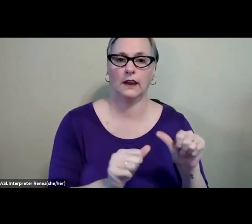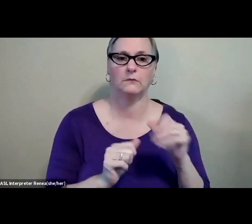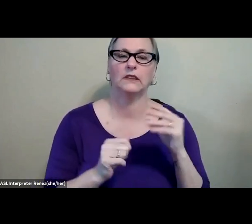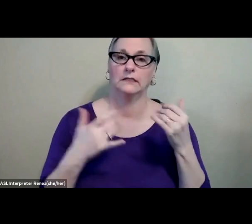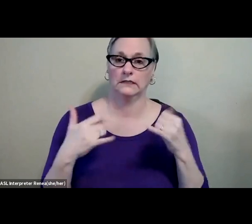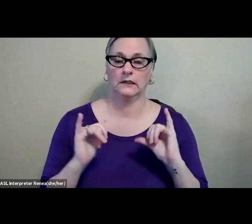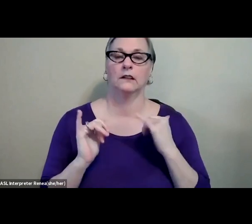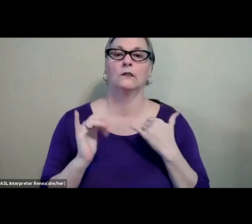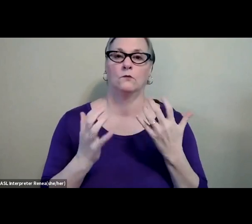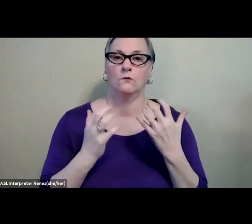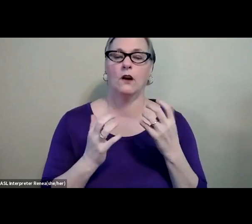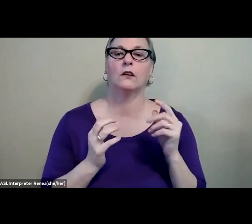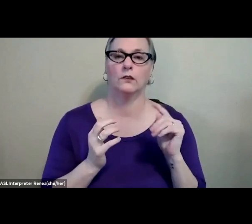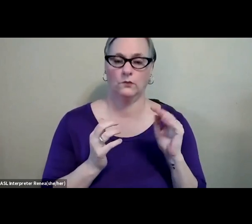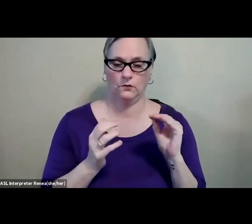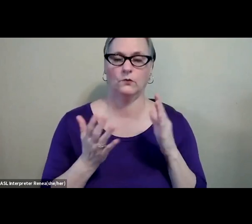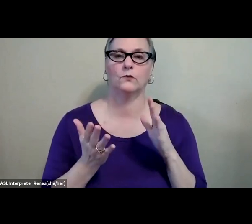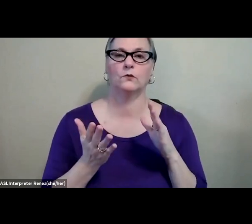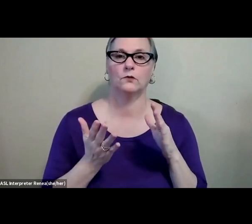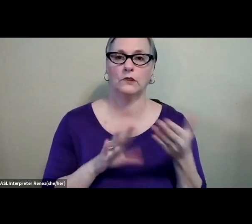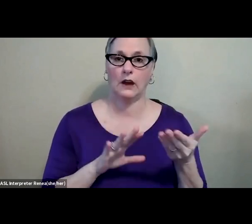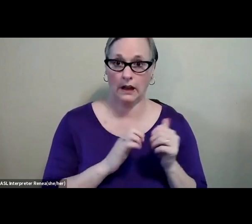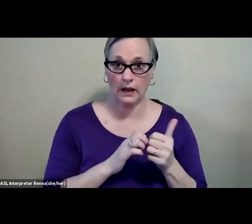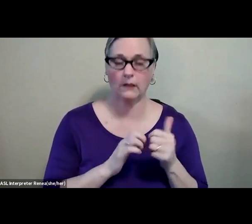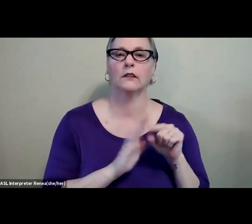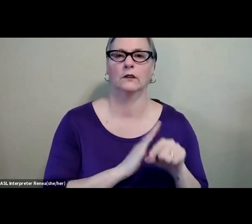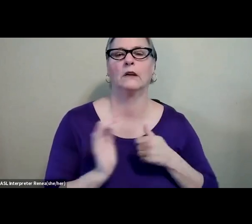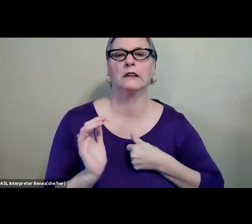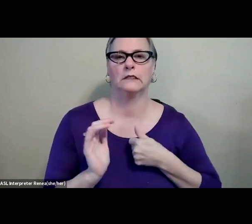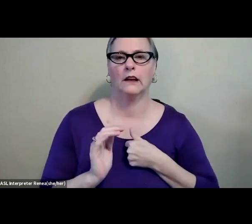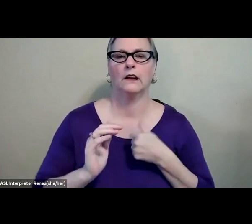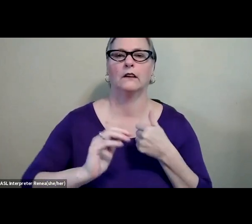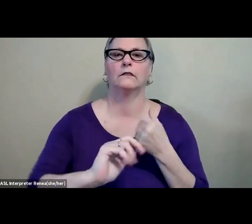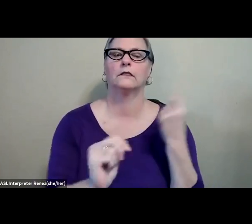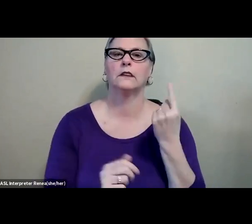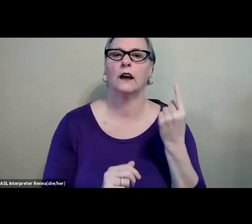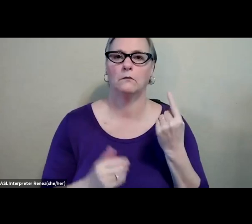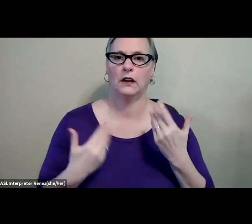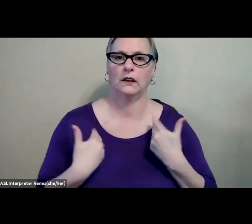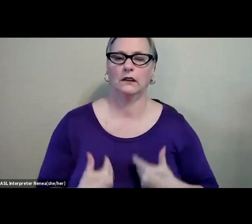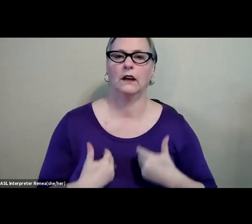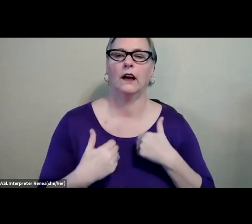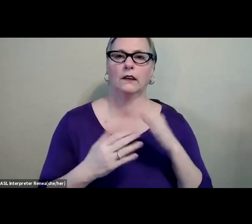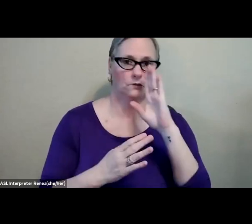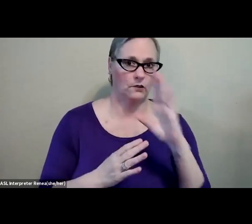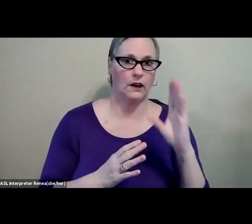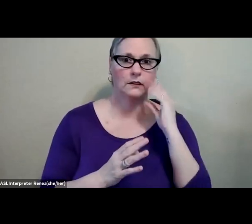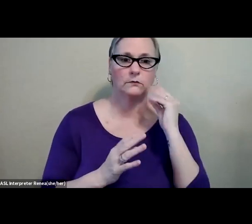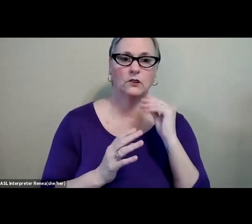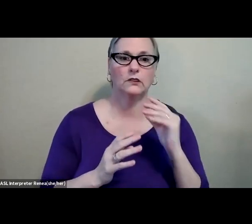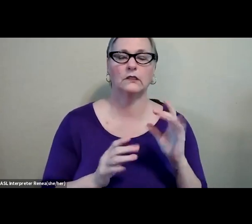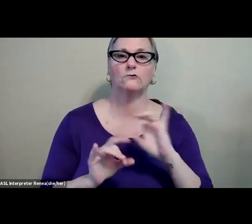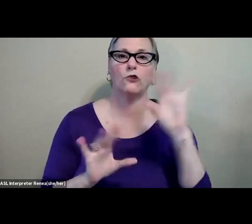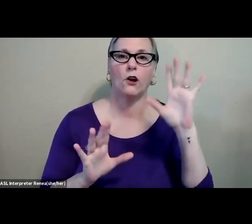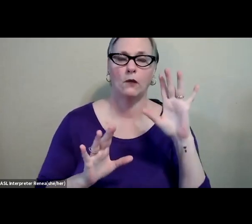to die by suicide um somebody who has a direct experience of trauma related to police